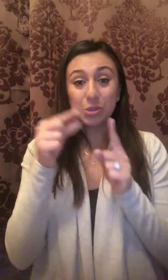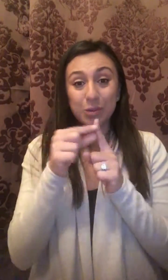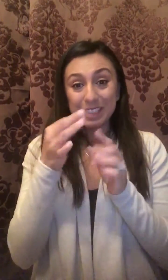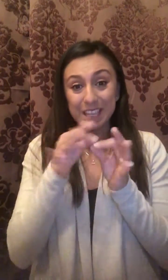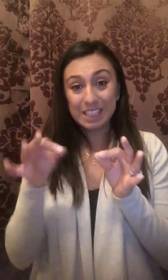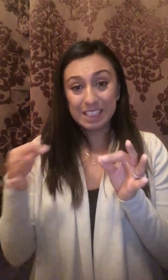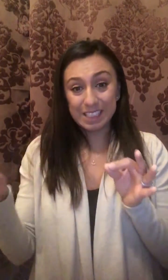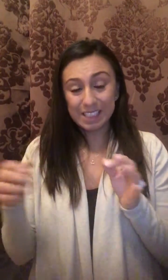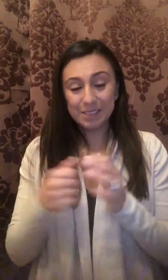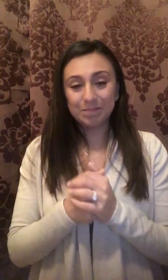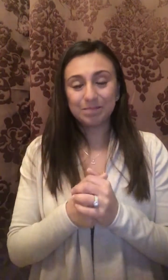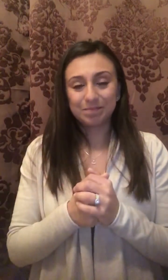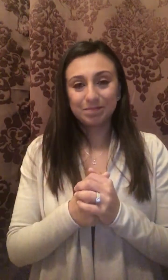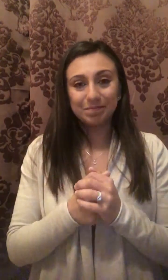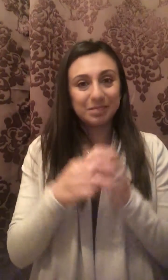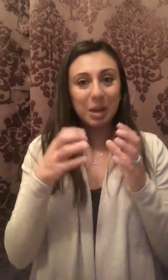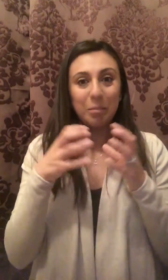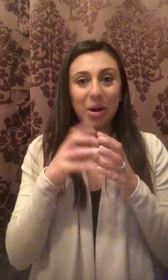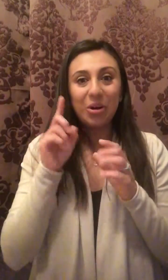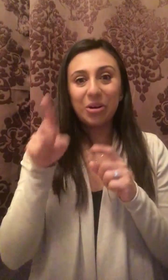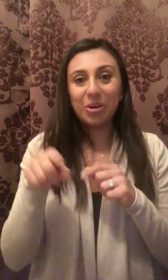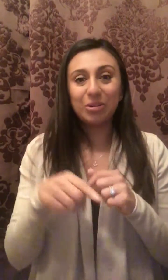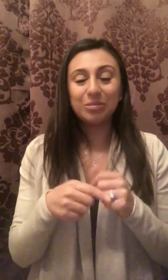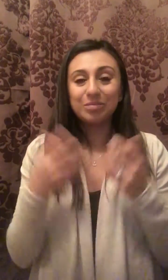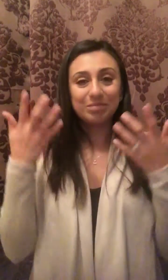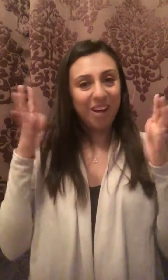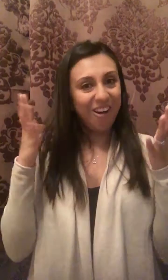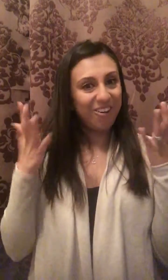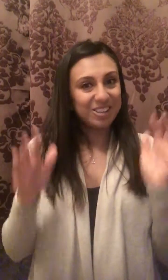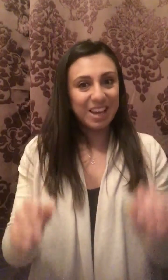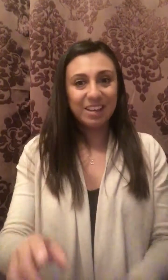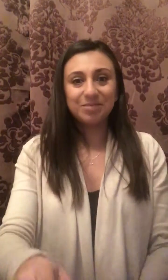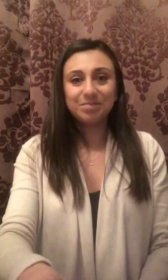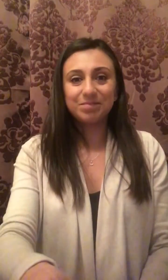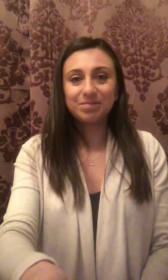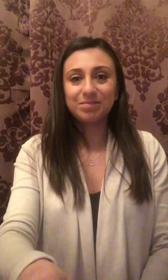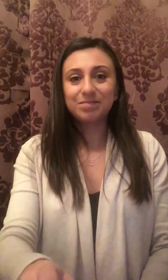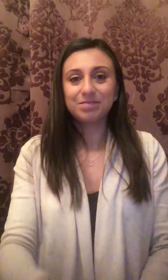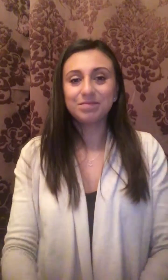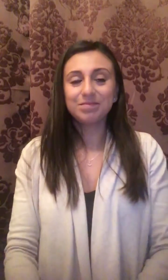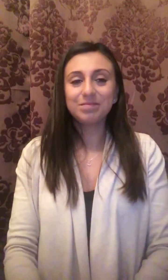2-word sentences. Ball, go, all done.